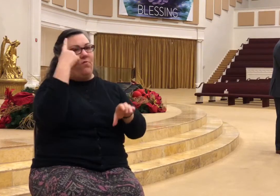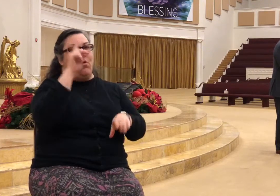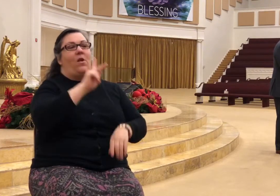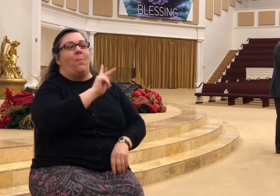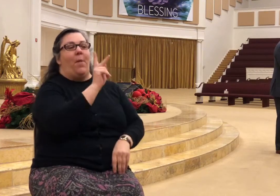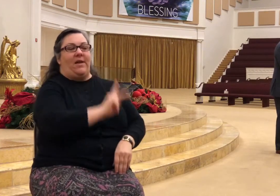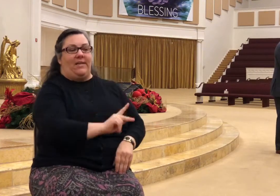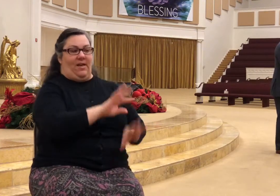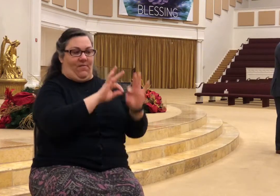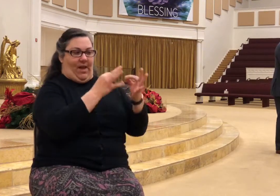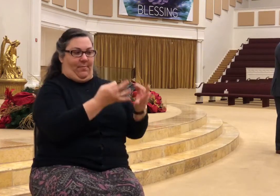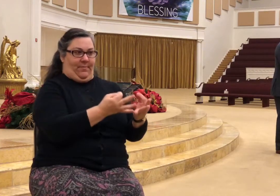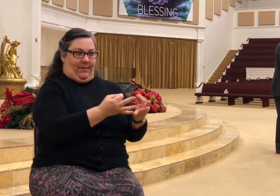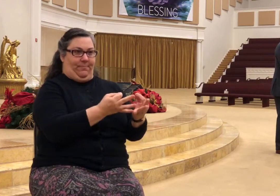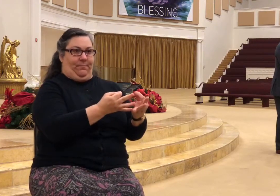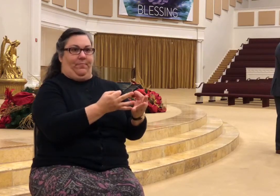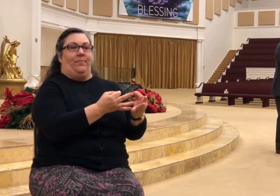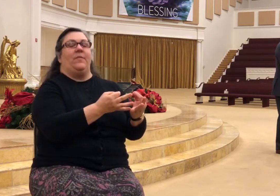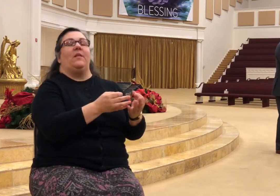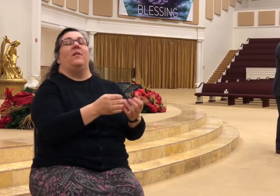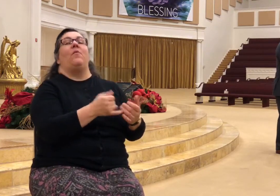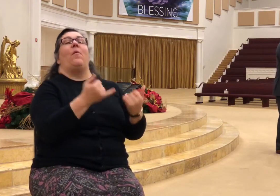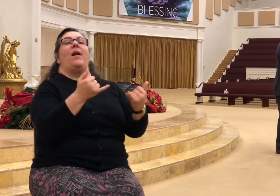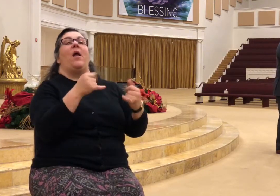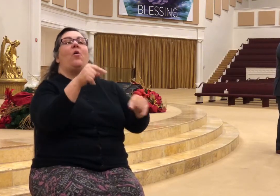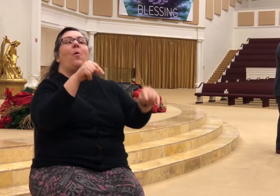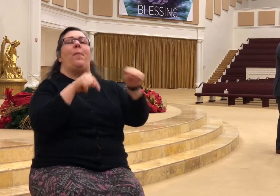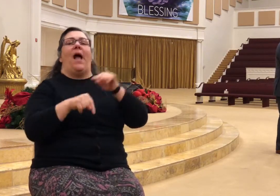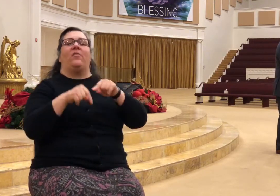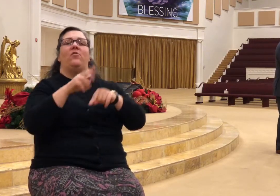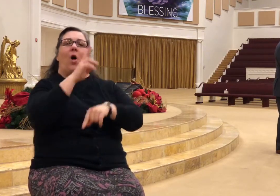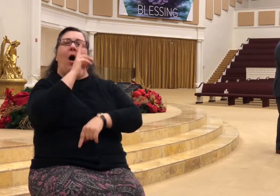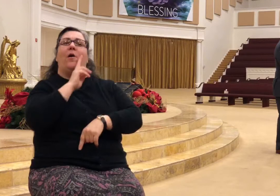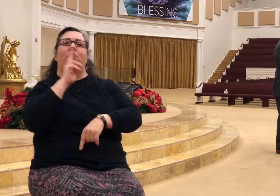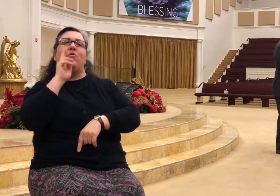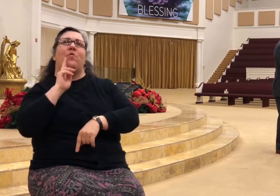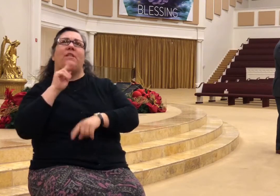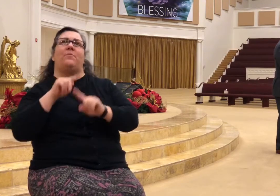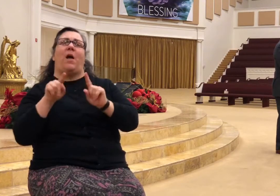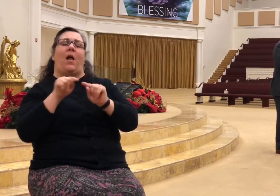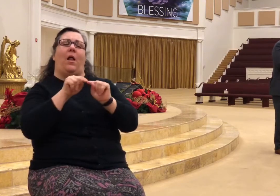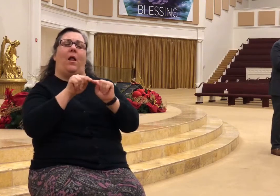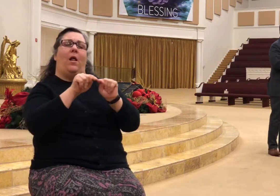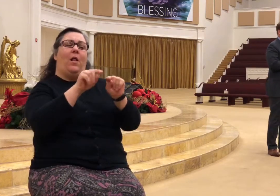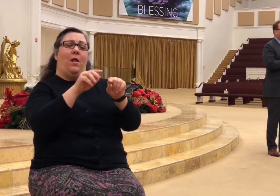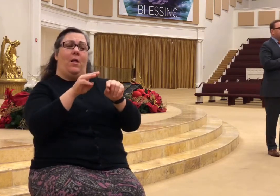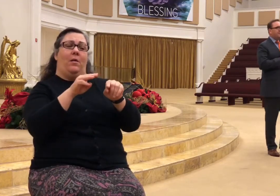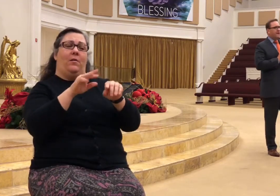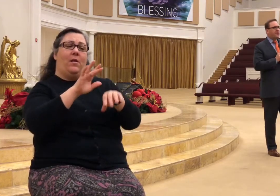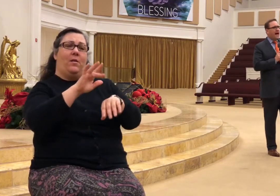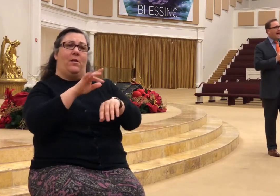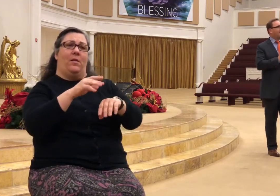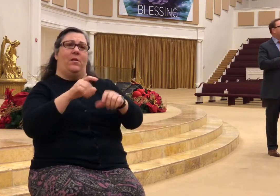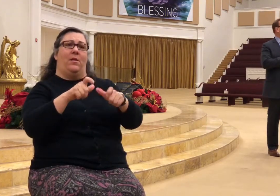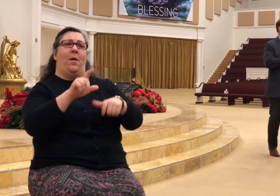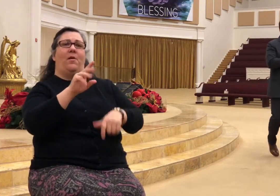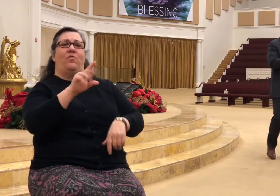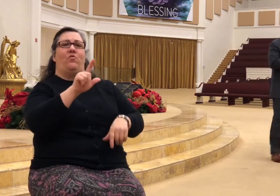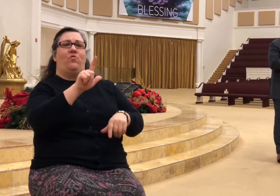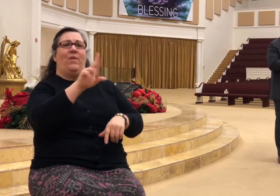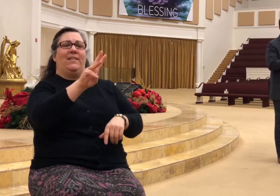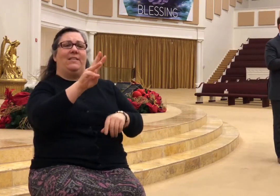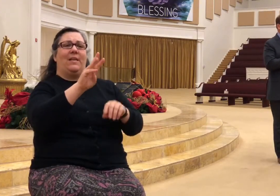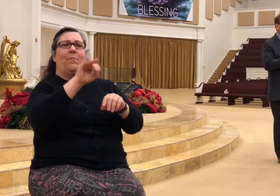for further developments. I want us to go back to Honduras, but let's go 26 miles off of the mainland to the little island